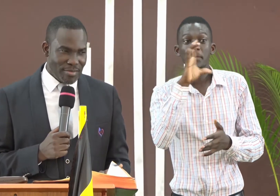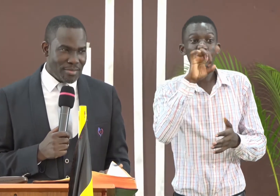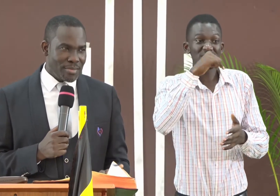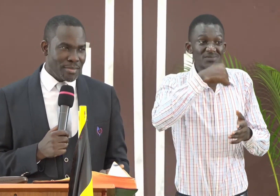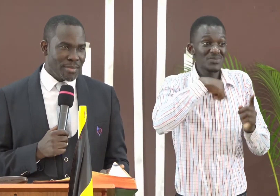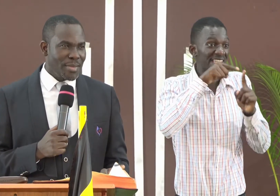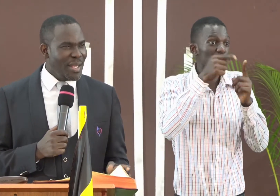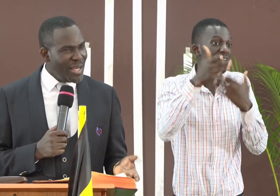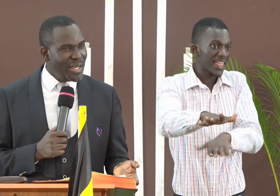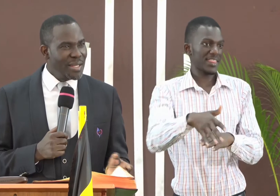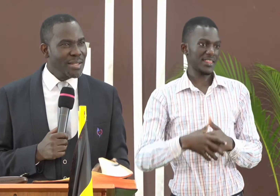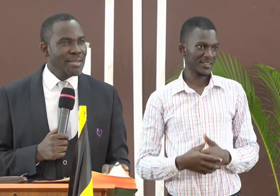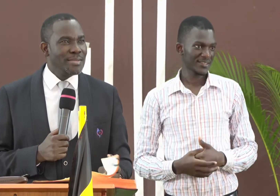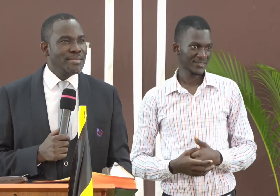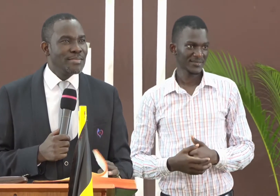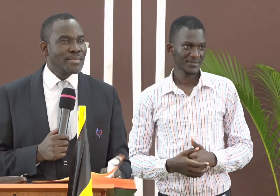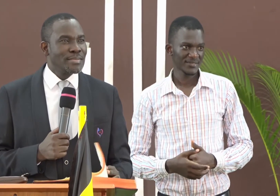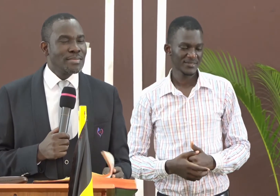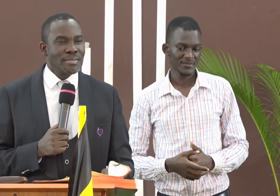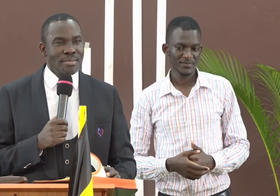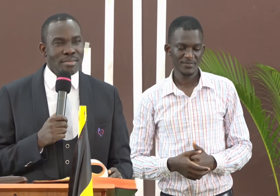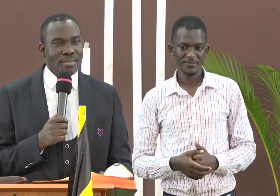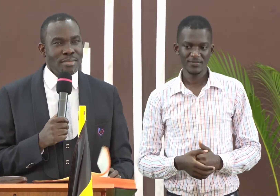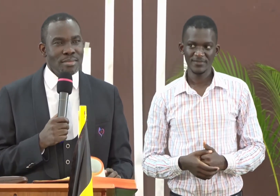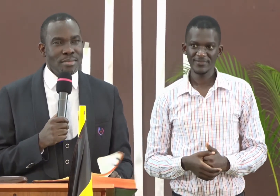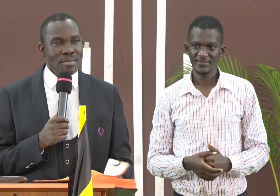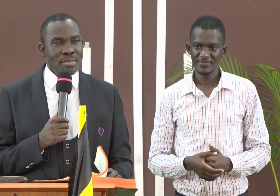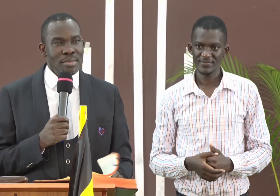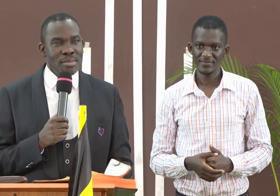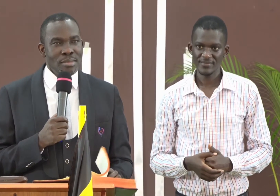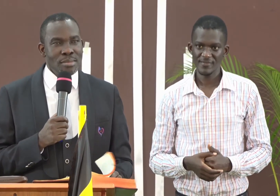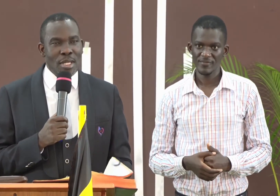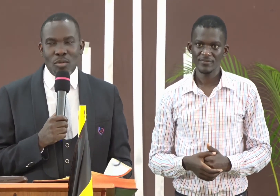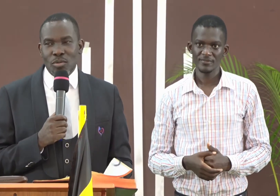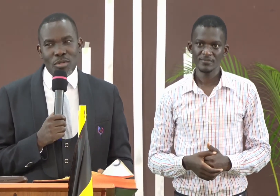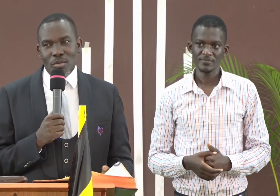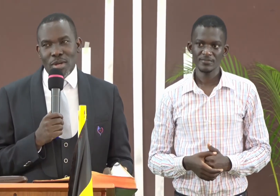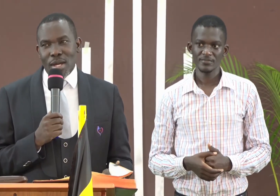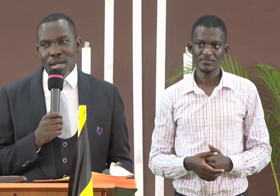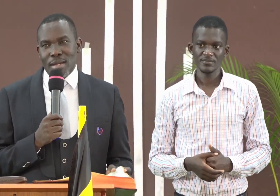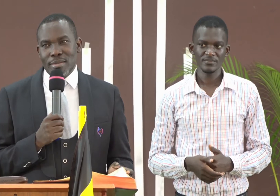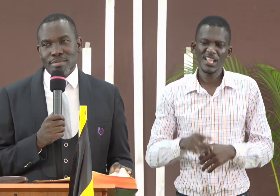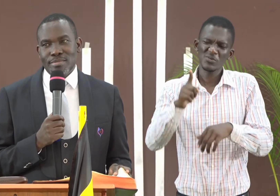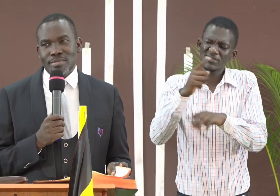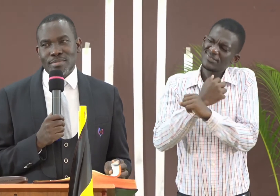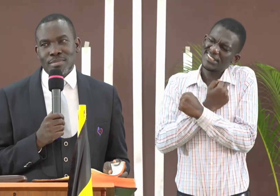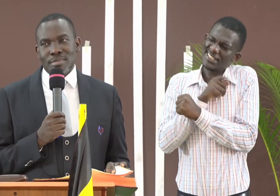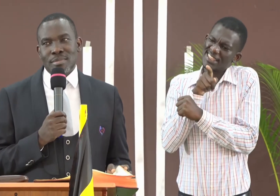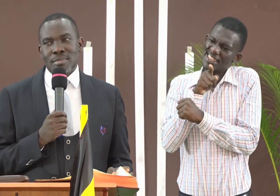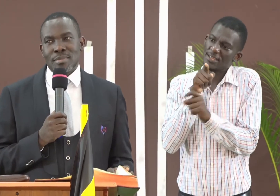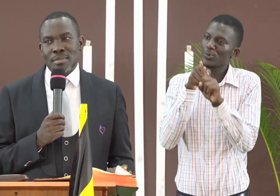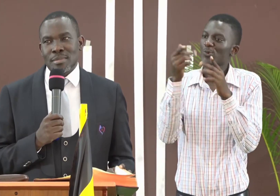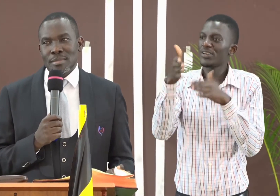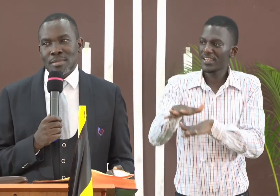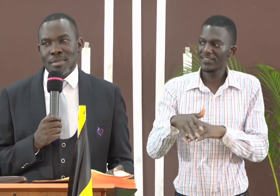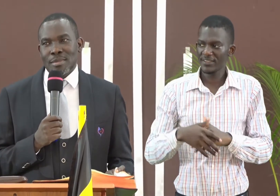okufa obufi. He abused me to the point of death. Gundi oyo mwagala okufa obufi.